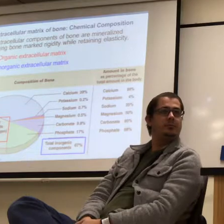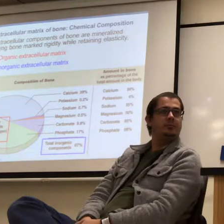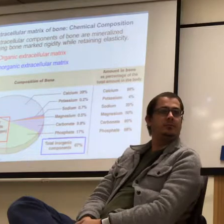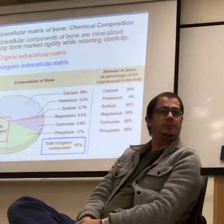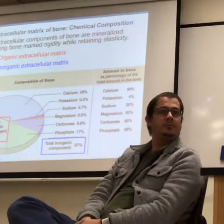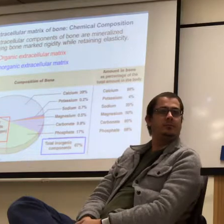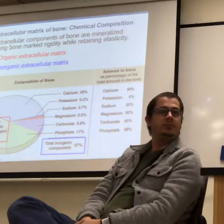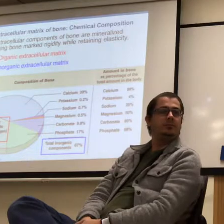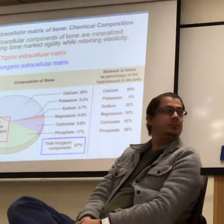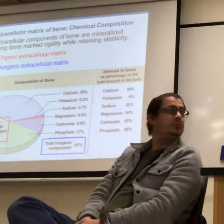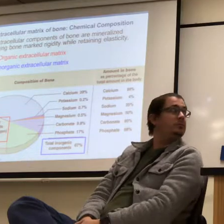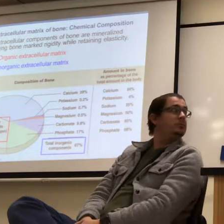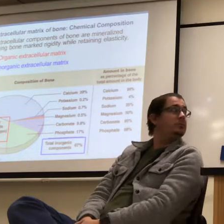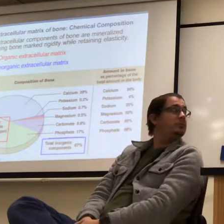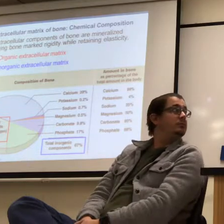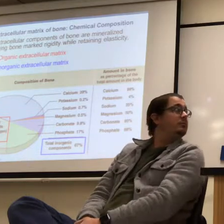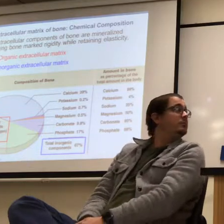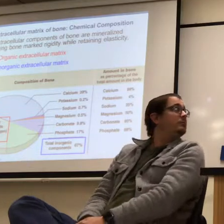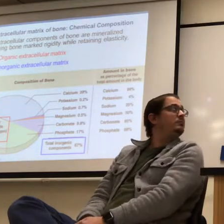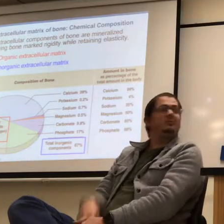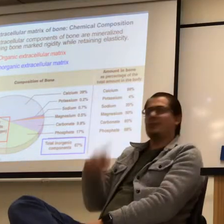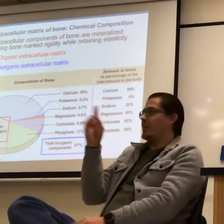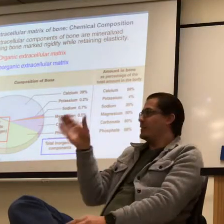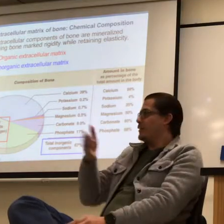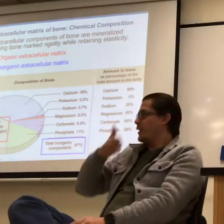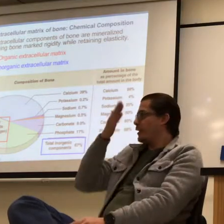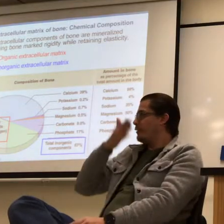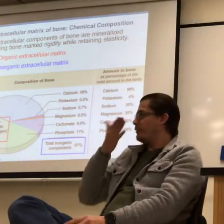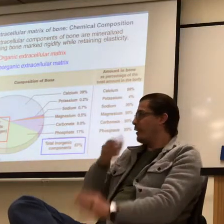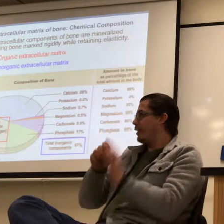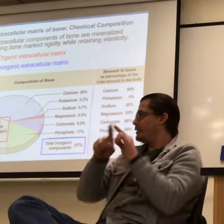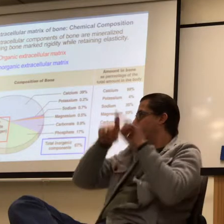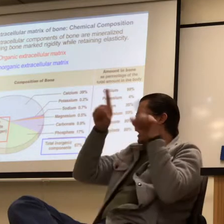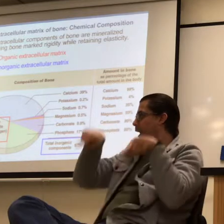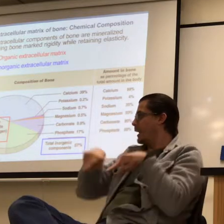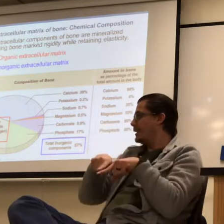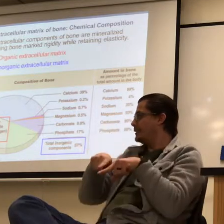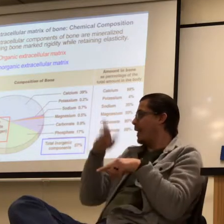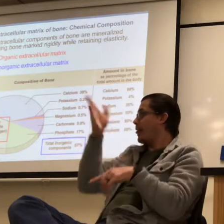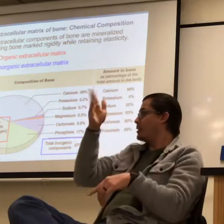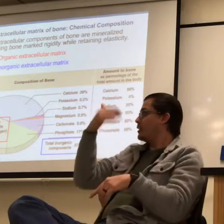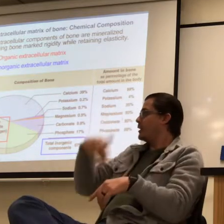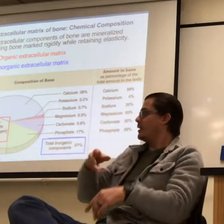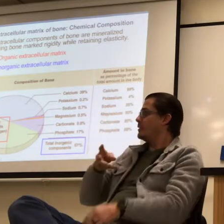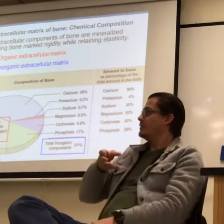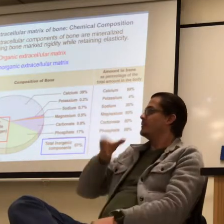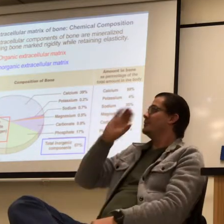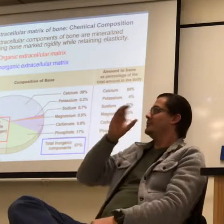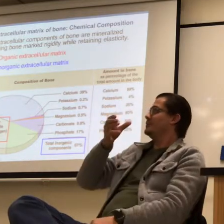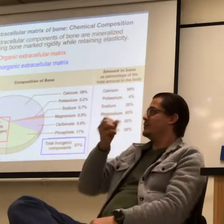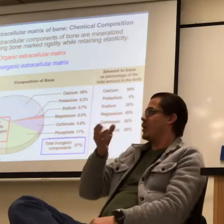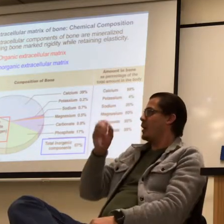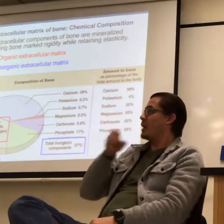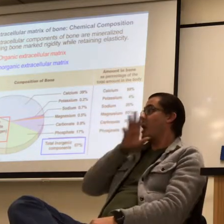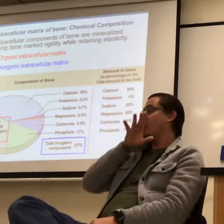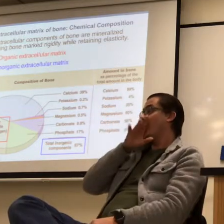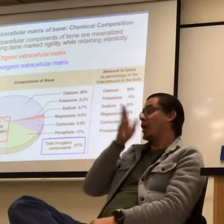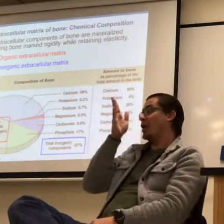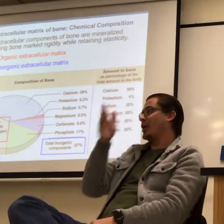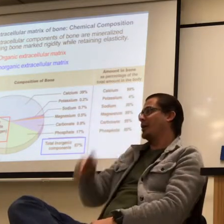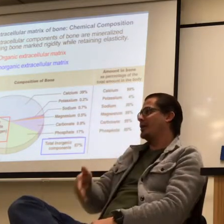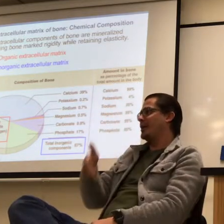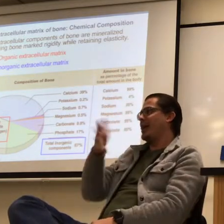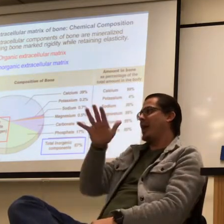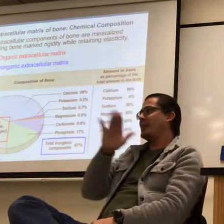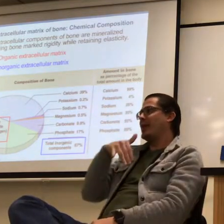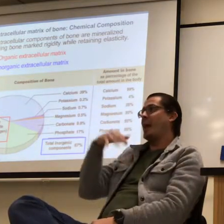You know, I always do this right in front of the sign, but as a lecturer, I'm allowed to take a drink so I can talk, right? So allow